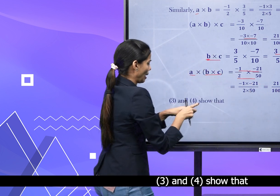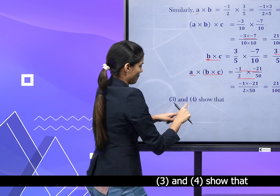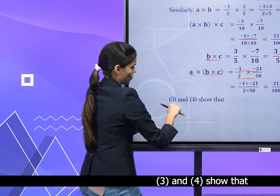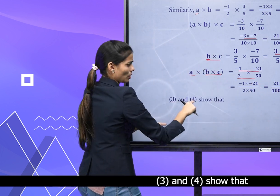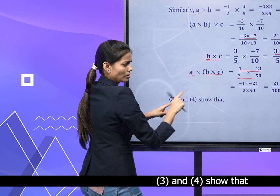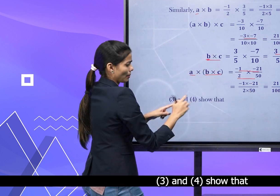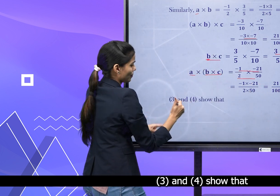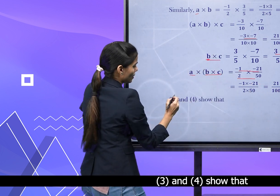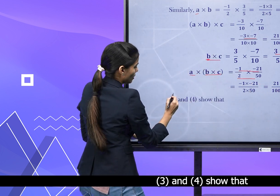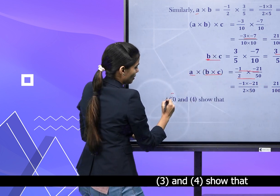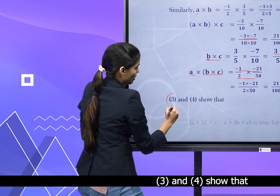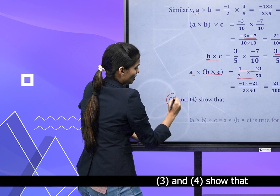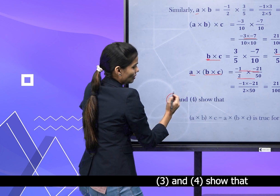Three and 4 show that